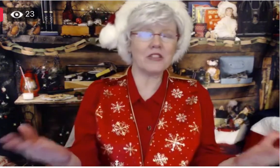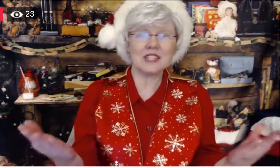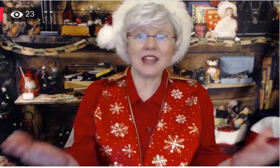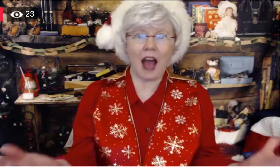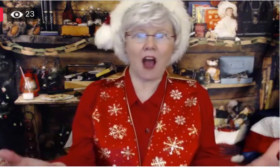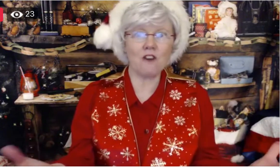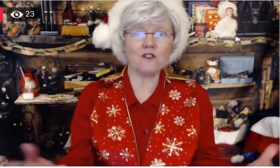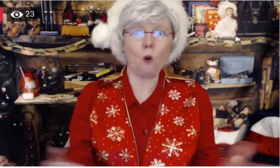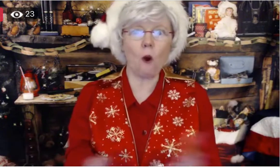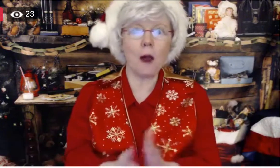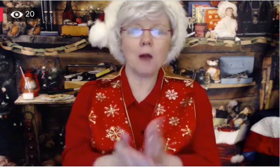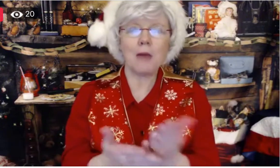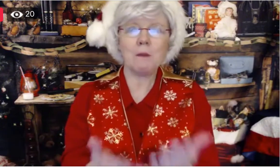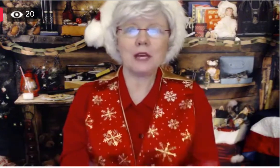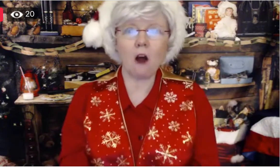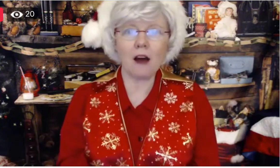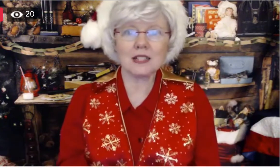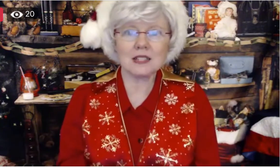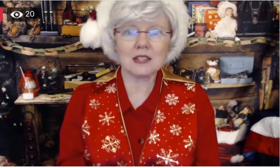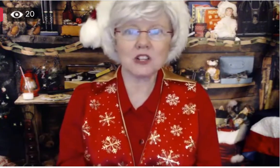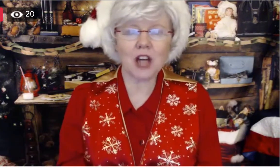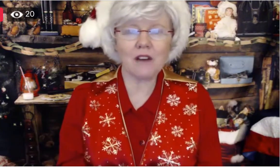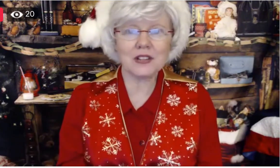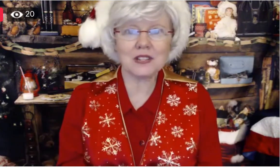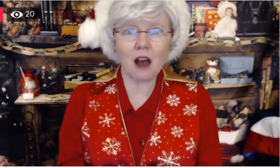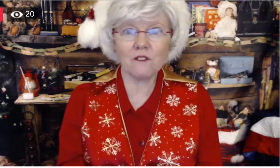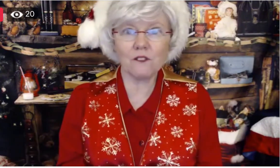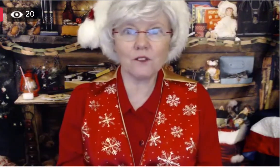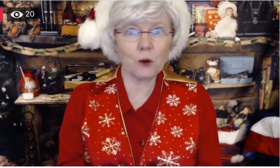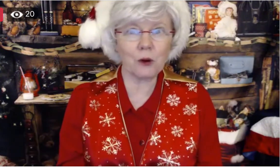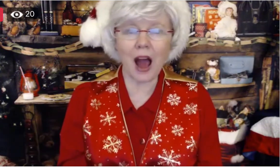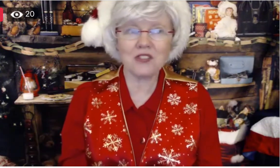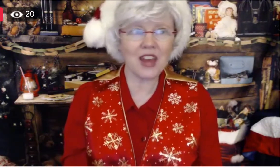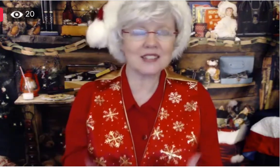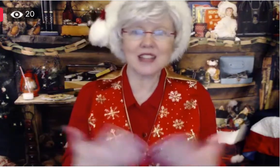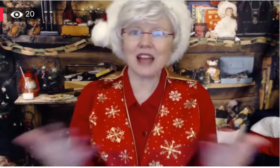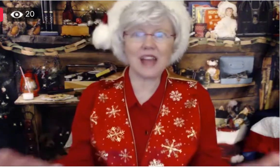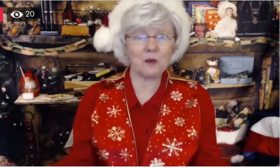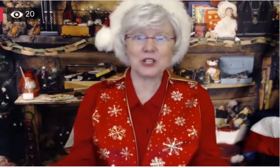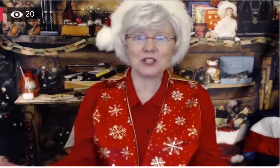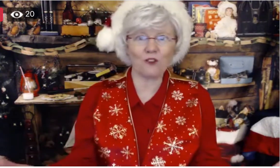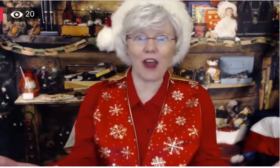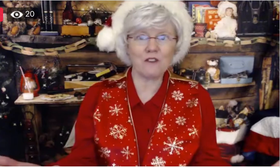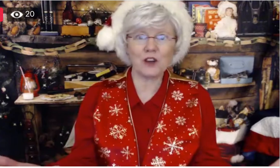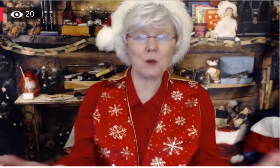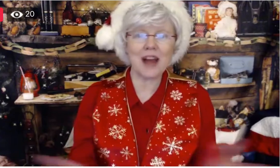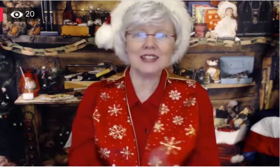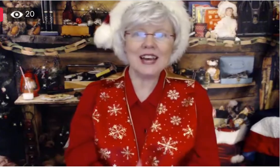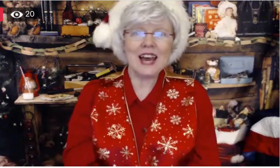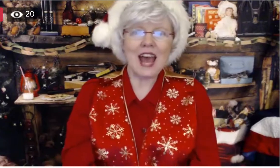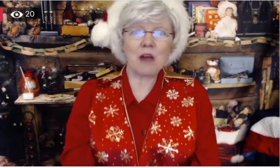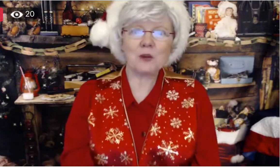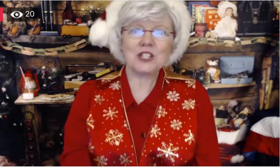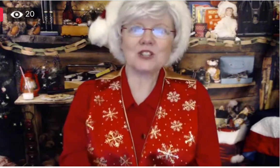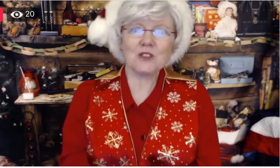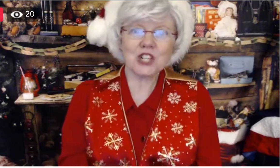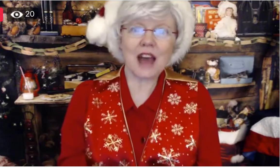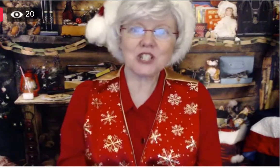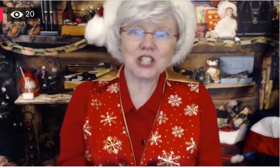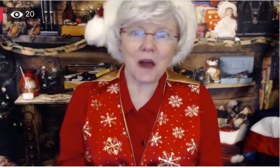the deaf or maybe an autistic child that's nonverbal. I think sign language is for everyone. And research has